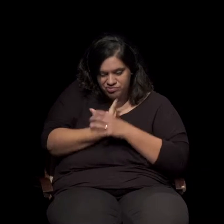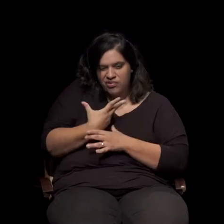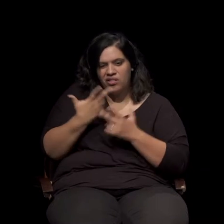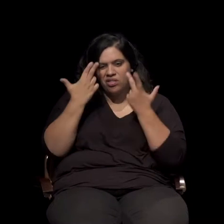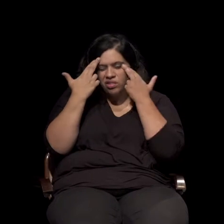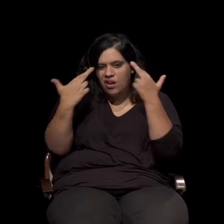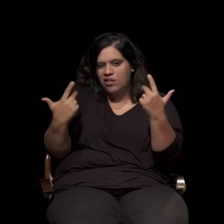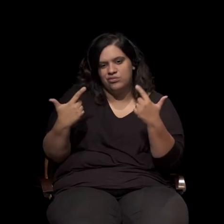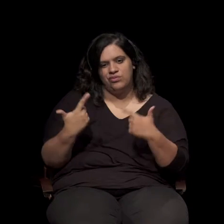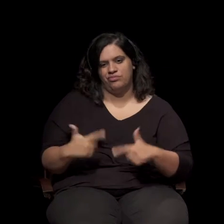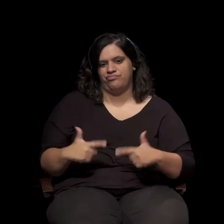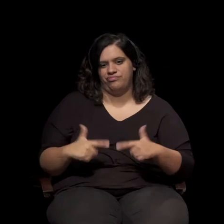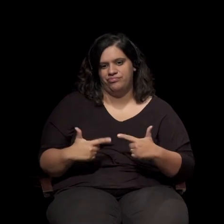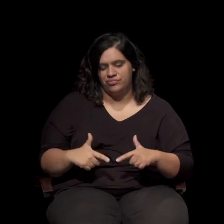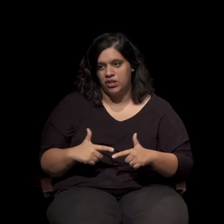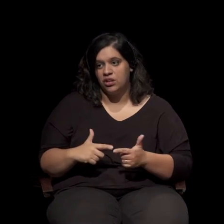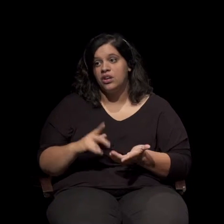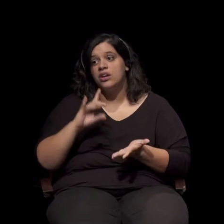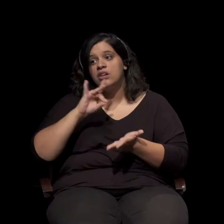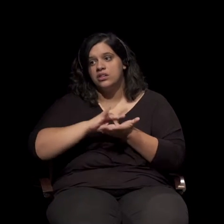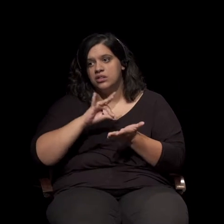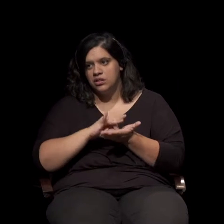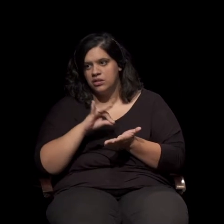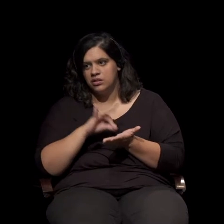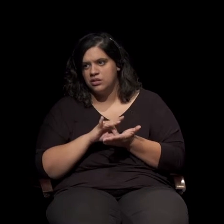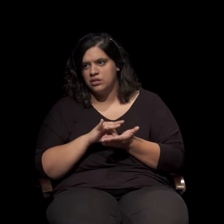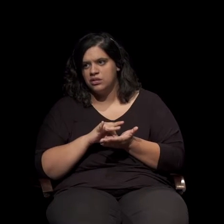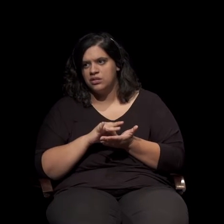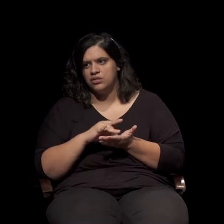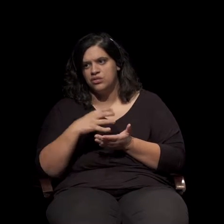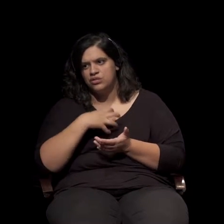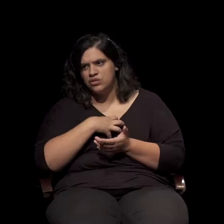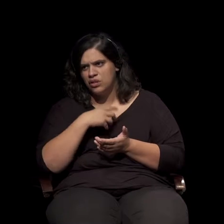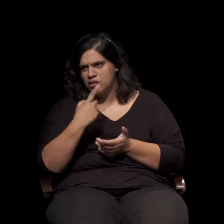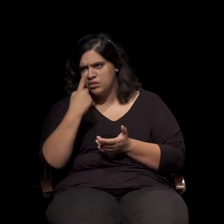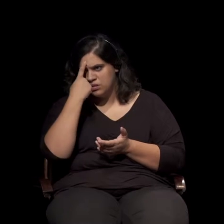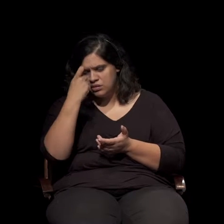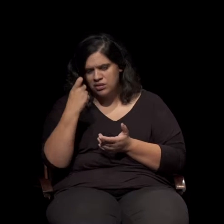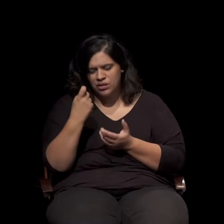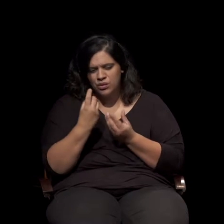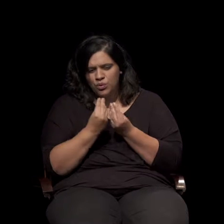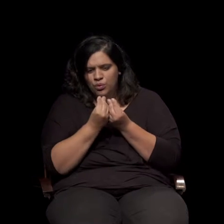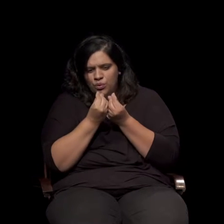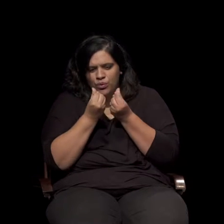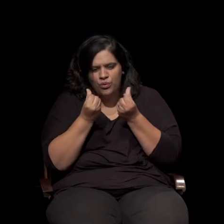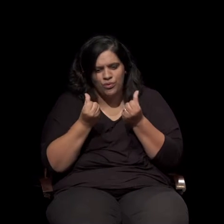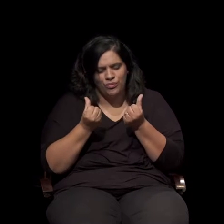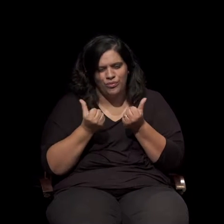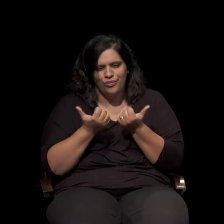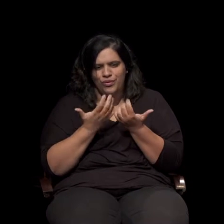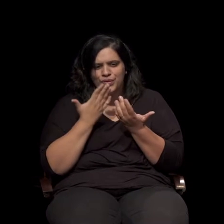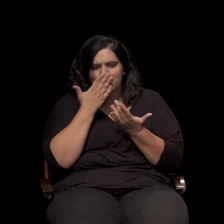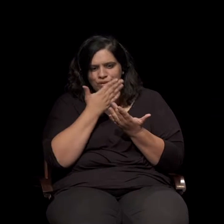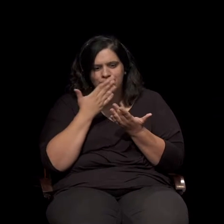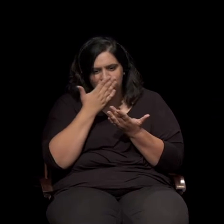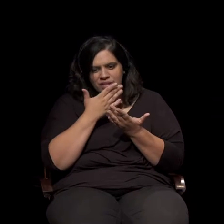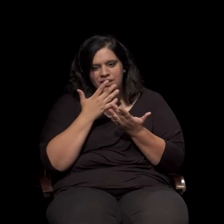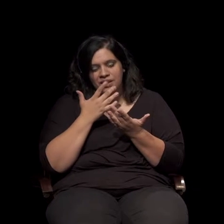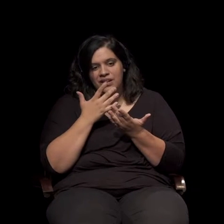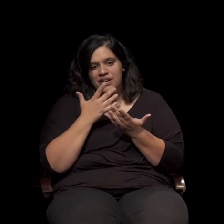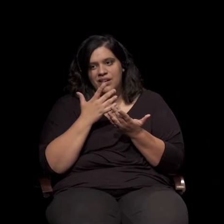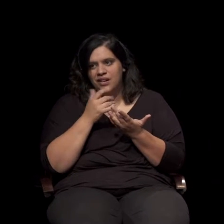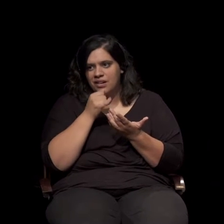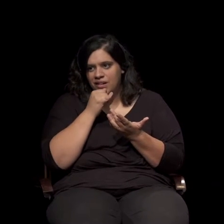Indeed, this sugar-sweet concoction is a matter of high artifice, and somehow